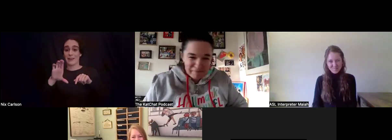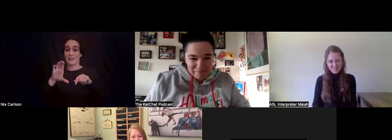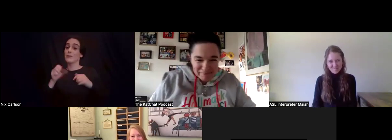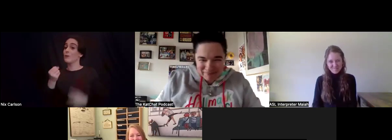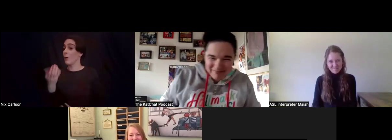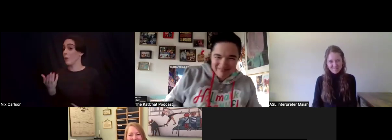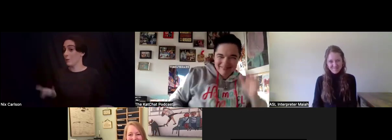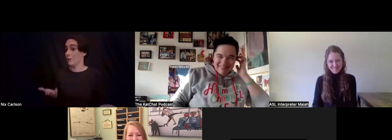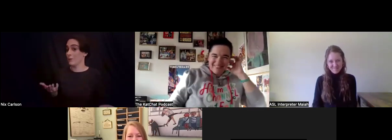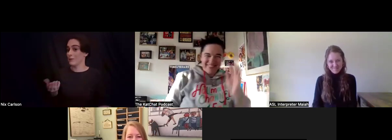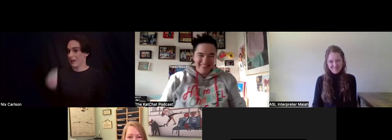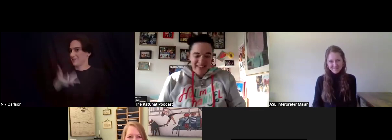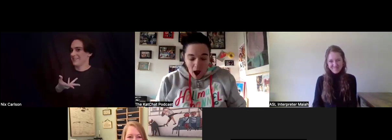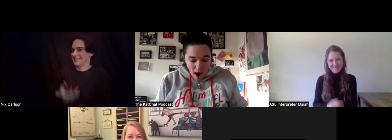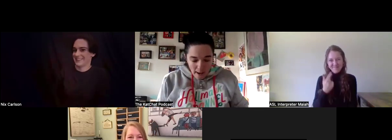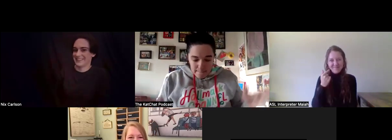mind.